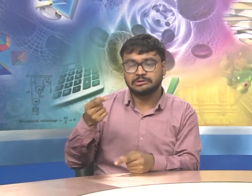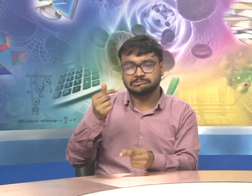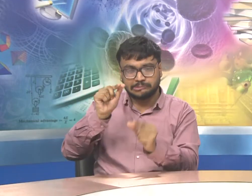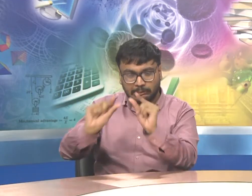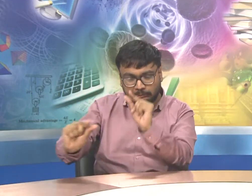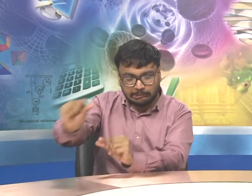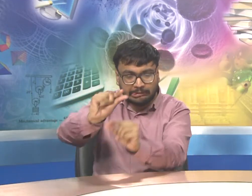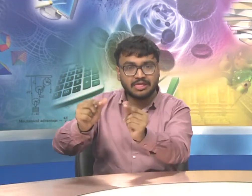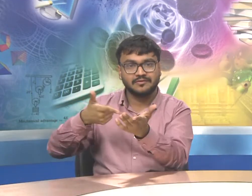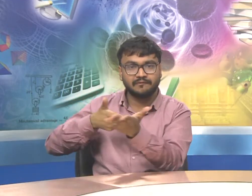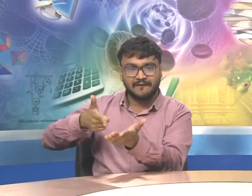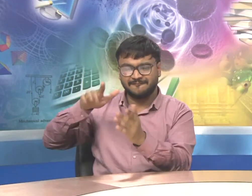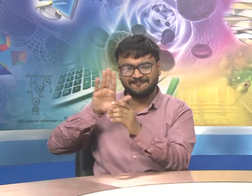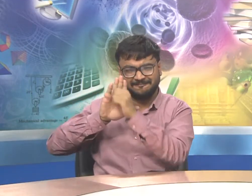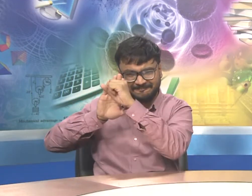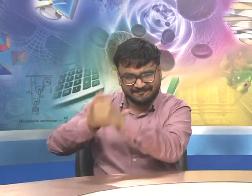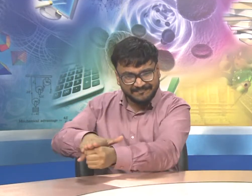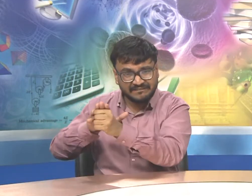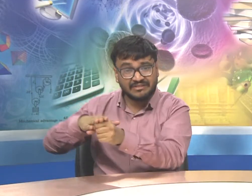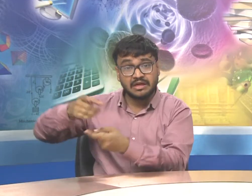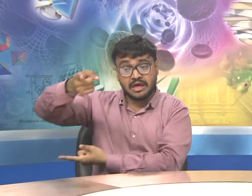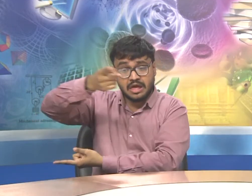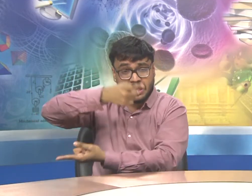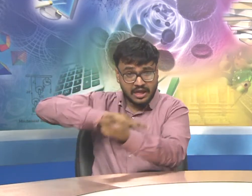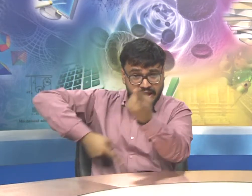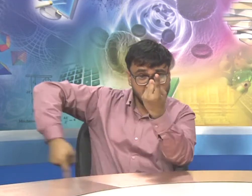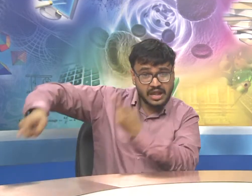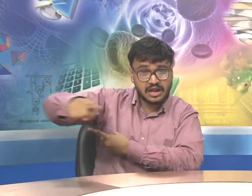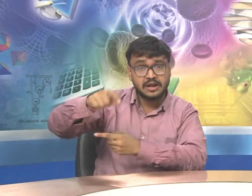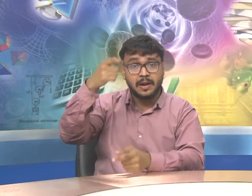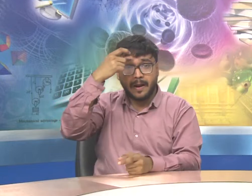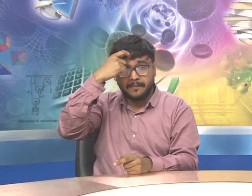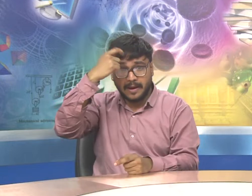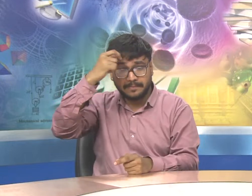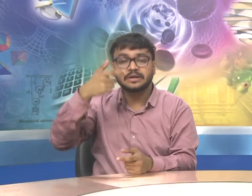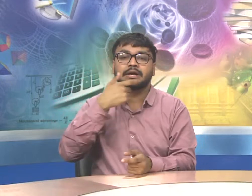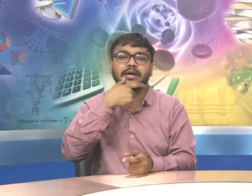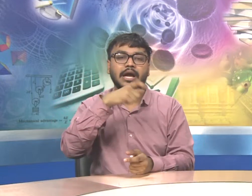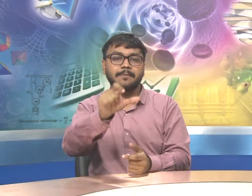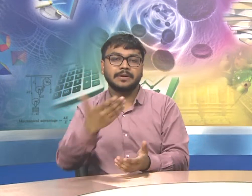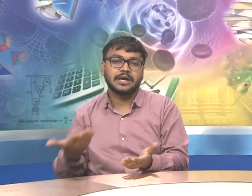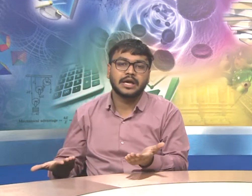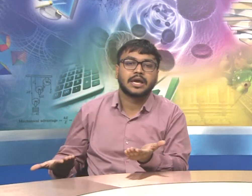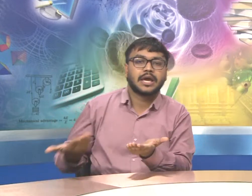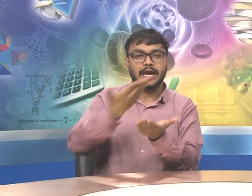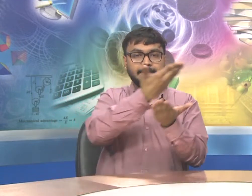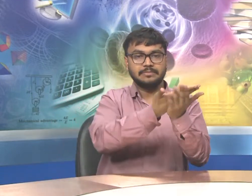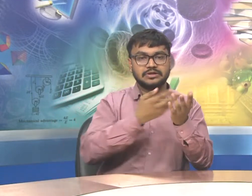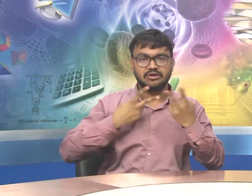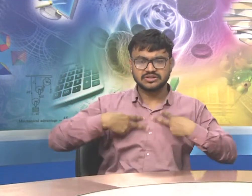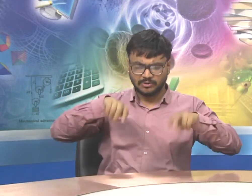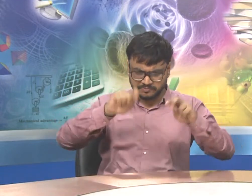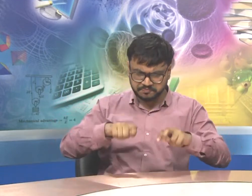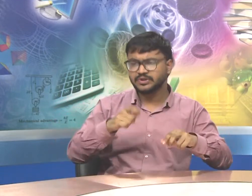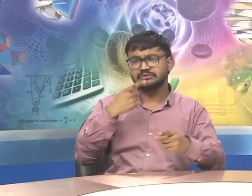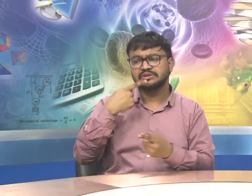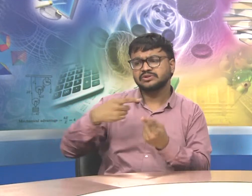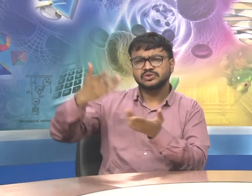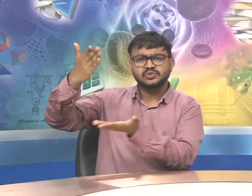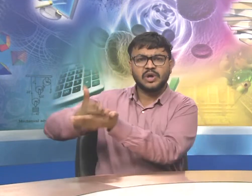labor, prevent exploitation of women, children and deprived sections of the society.